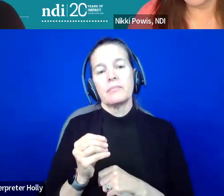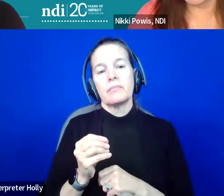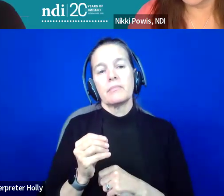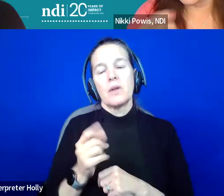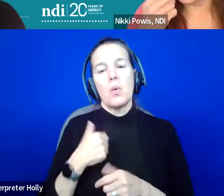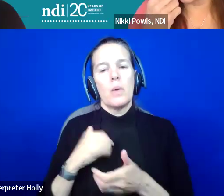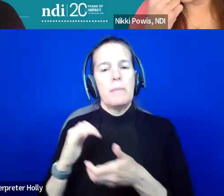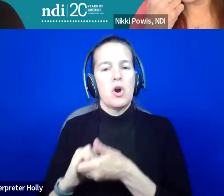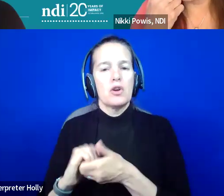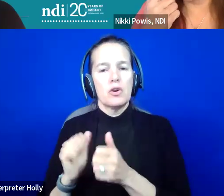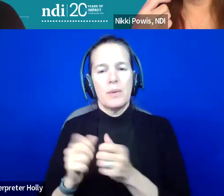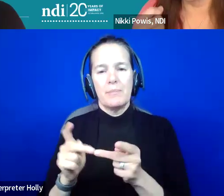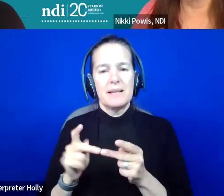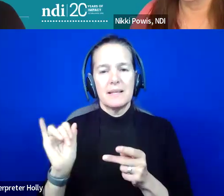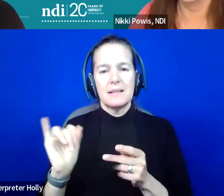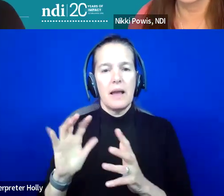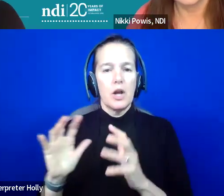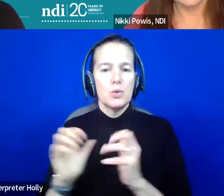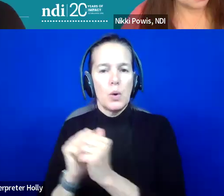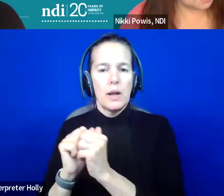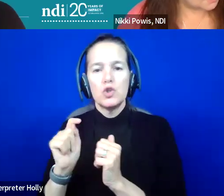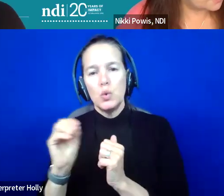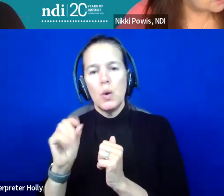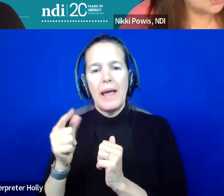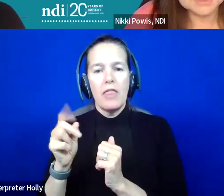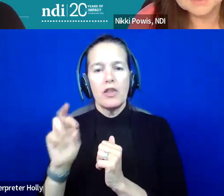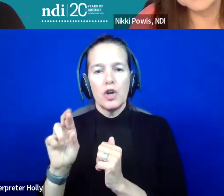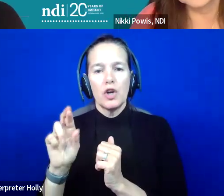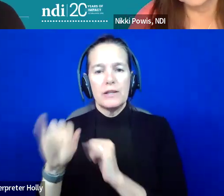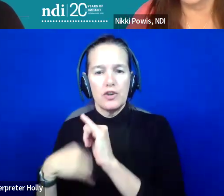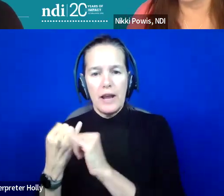we partner with places like Together International Mhm. and